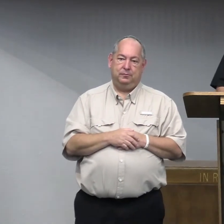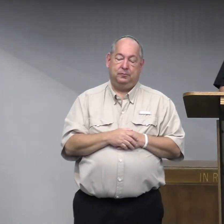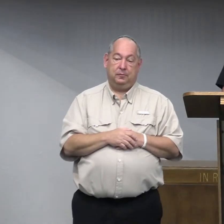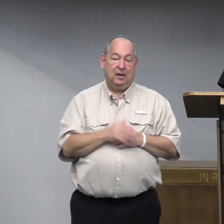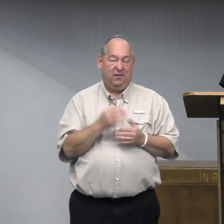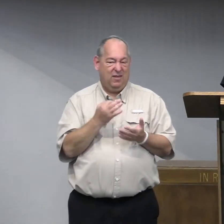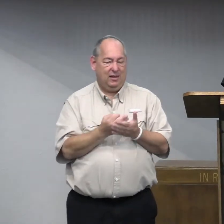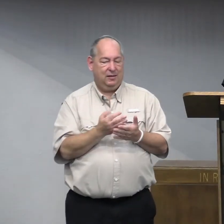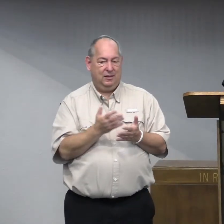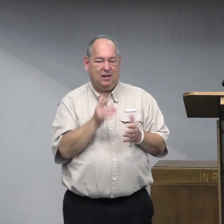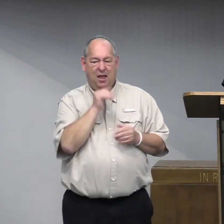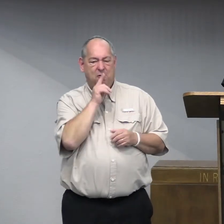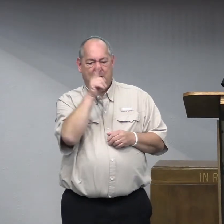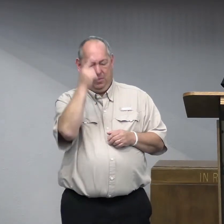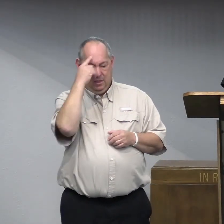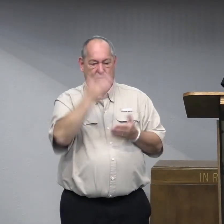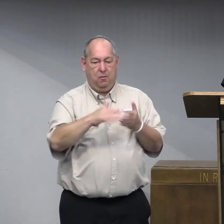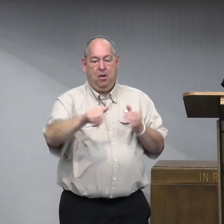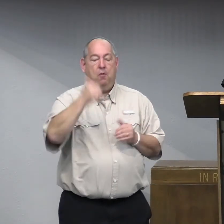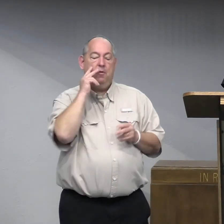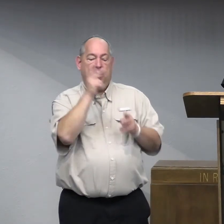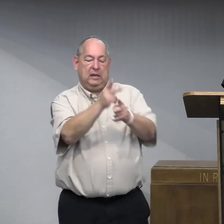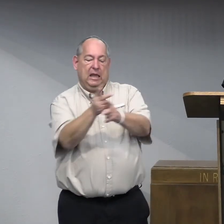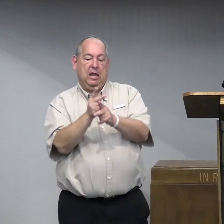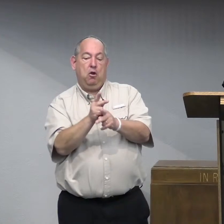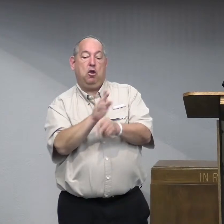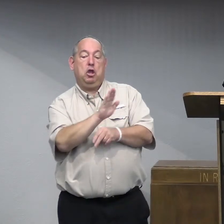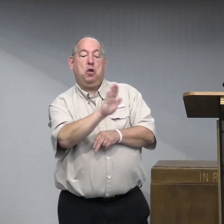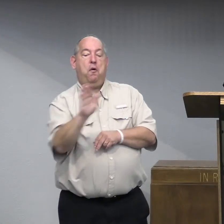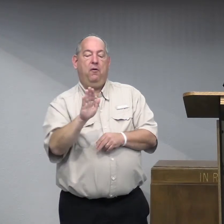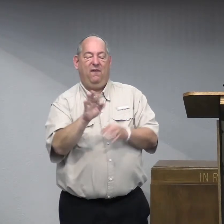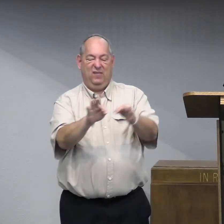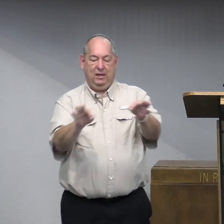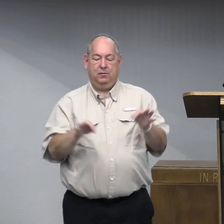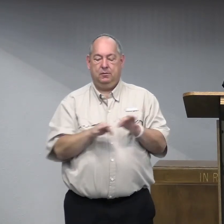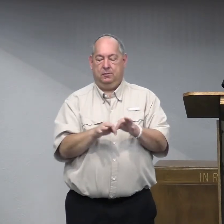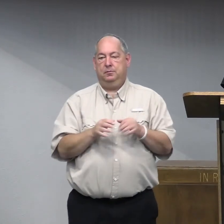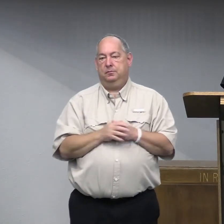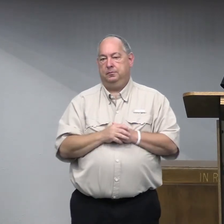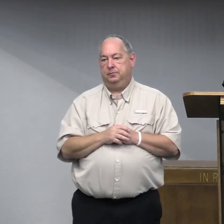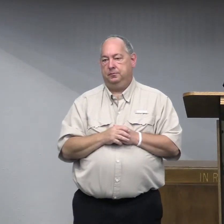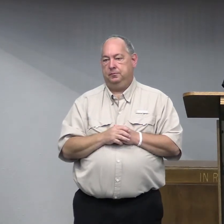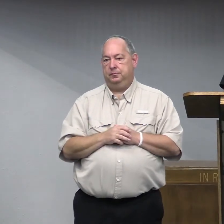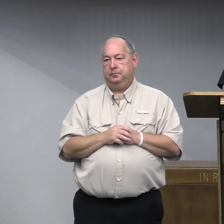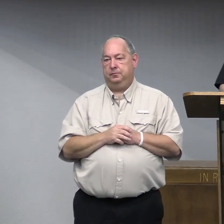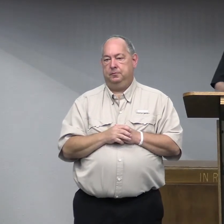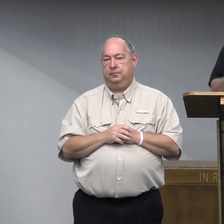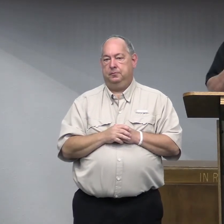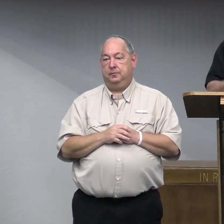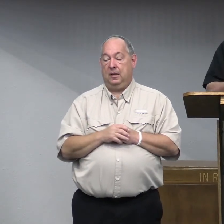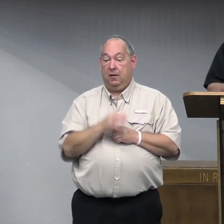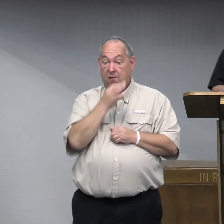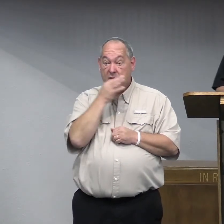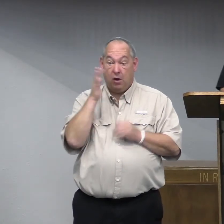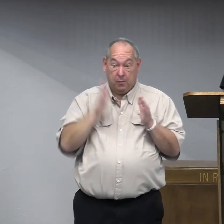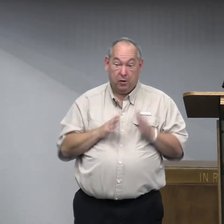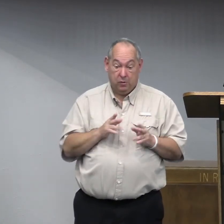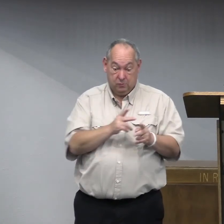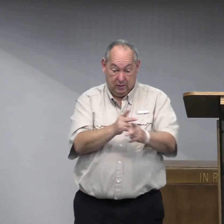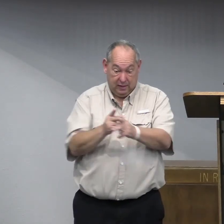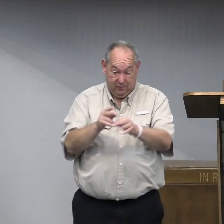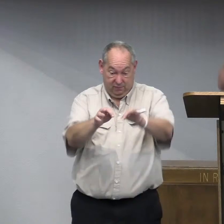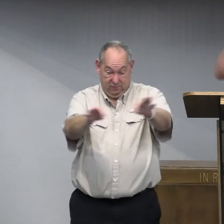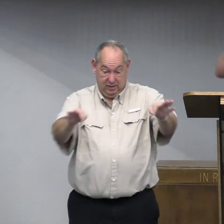In fact, it's unrealistic to think someone else will tend my field. The farmer that is tending his